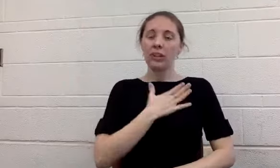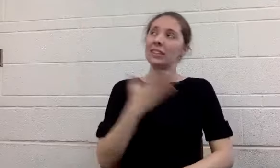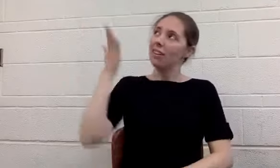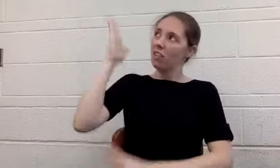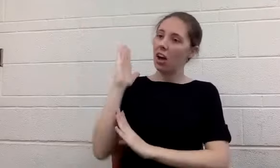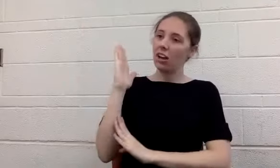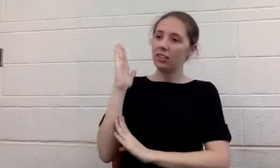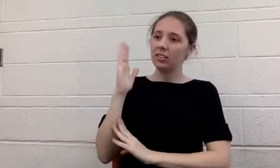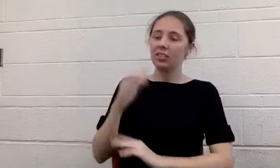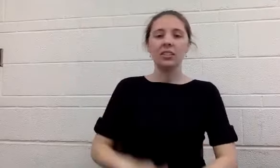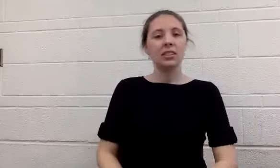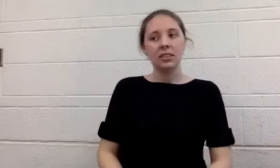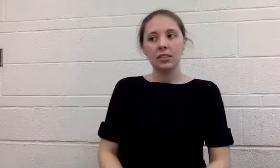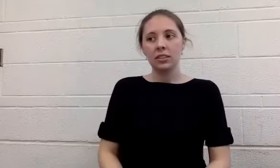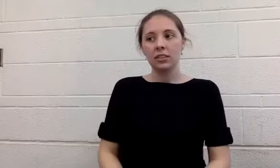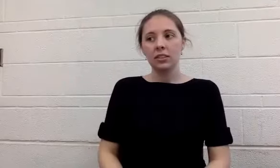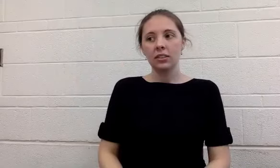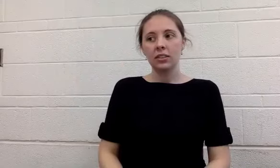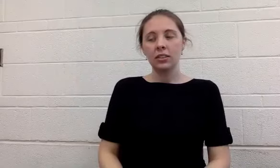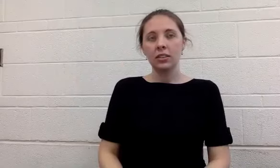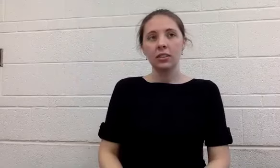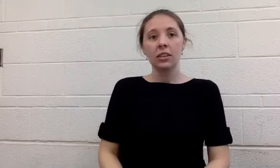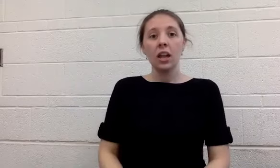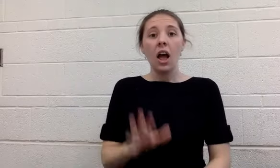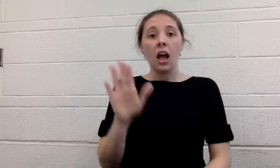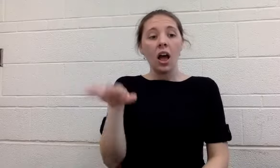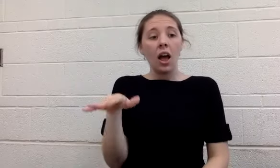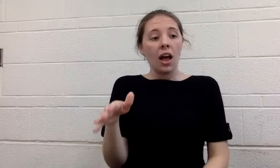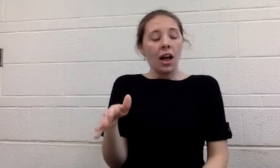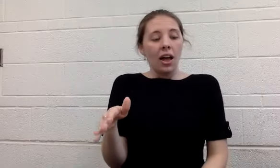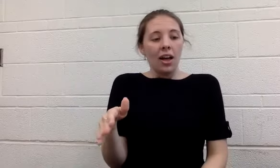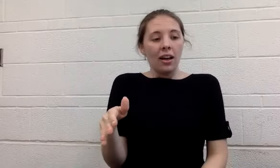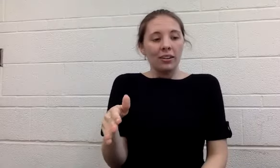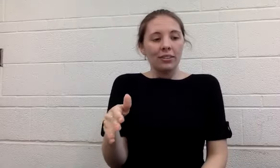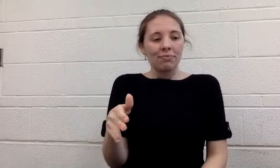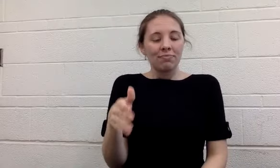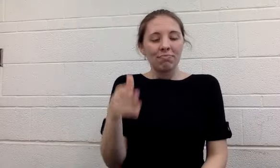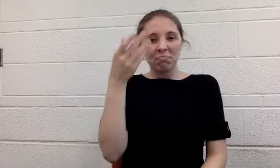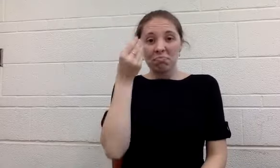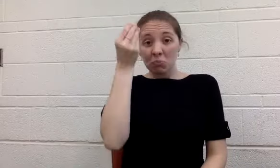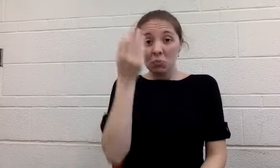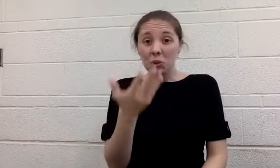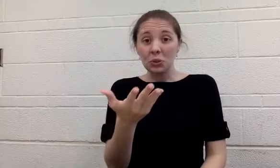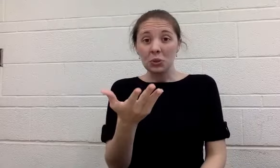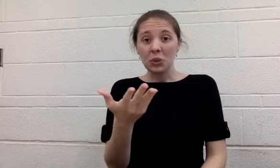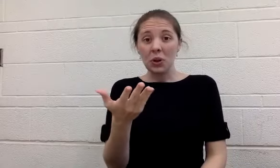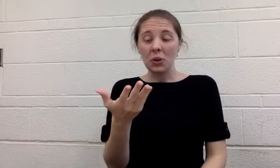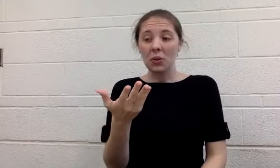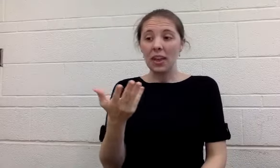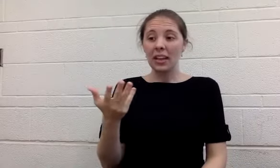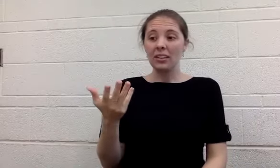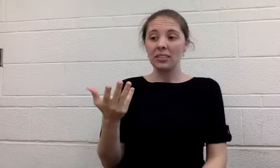the TV screen, that was his moment, of grace with God. And we either walk through that thing or you